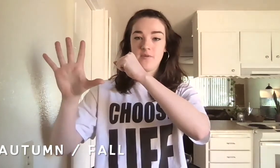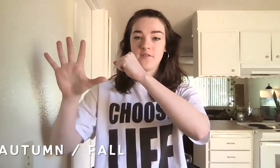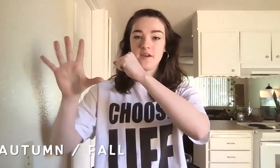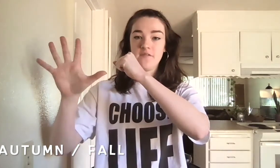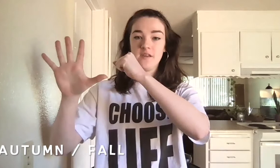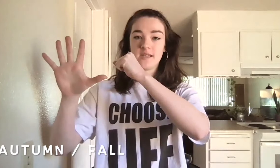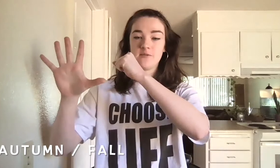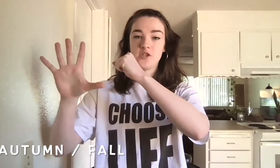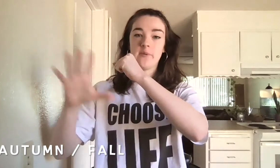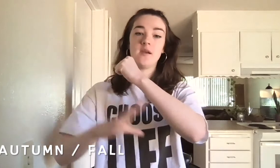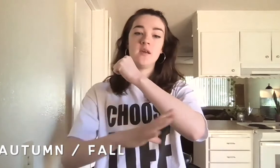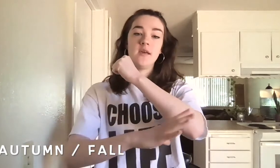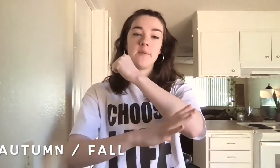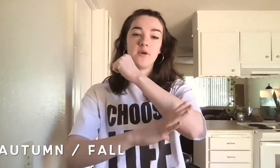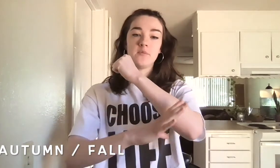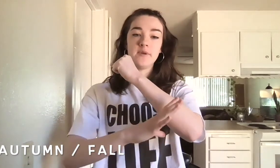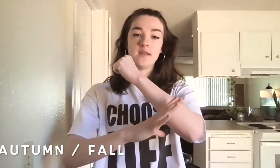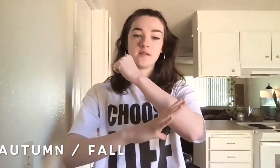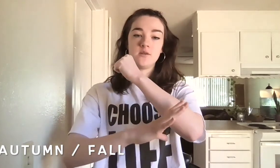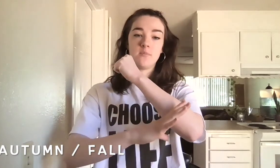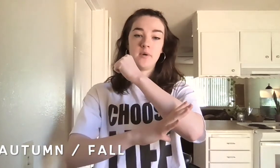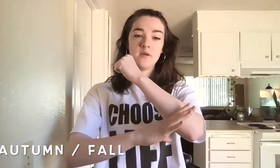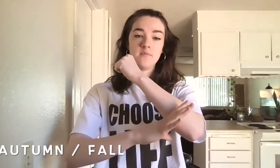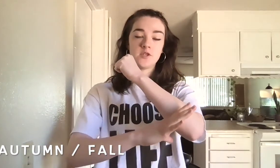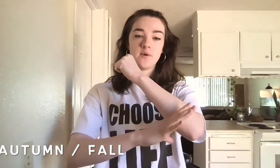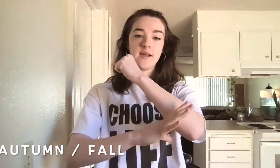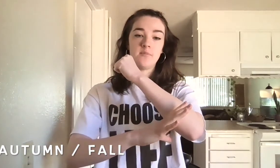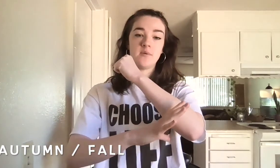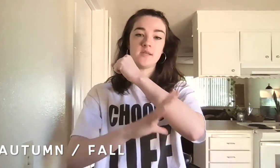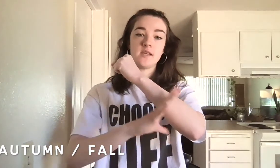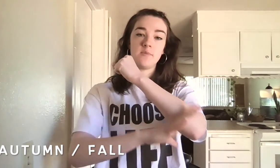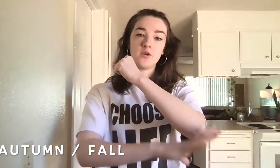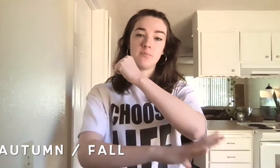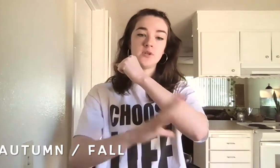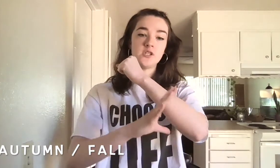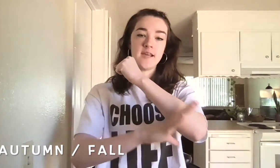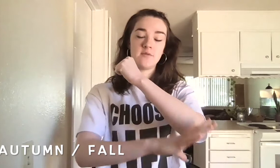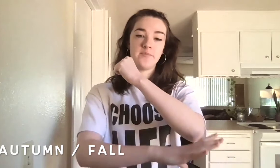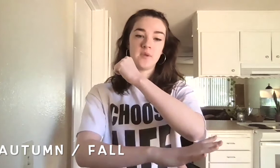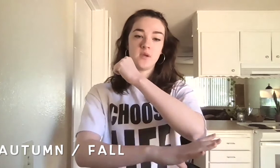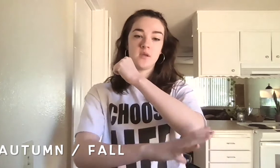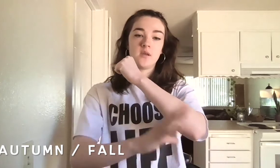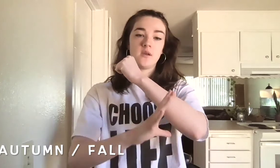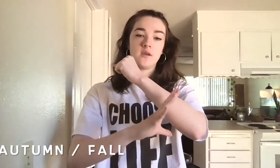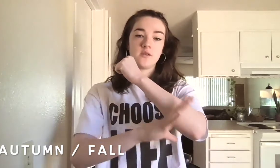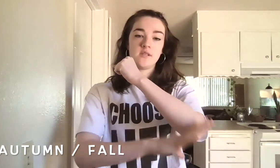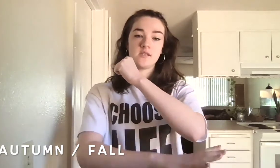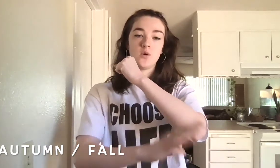5 fingers out showing, and we're going to bring that to the bottom just where our elbow is, and then we're going to push down. So this is